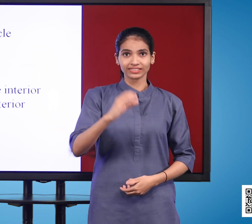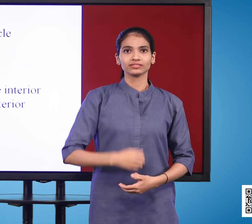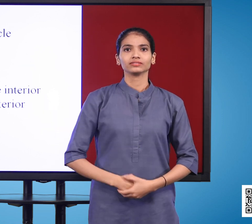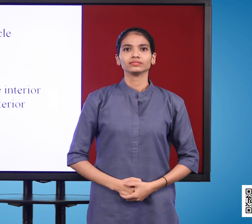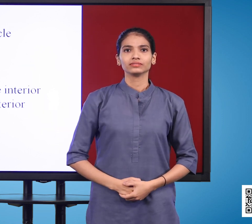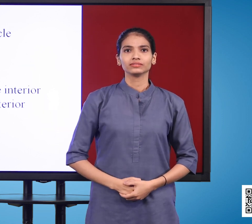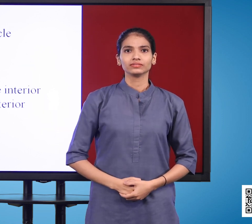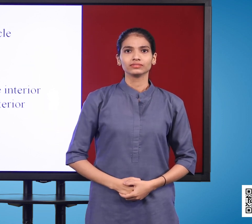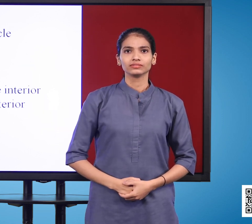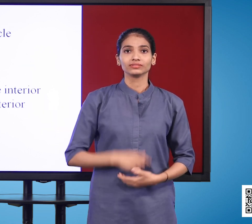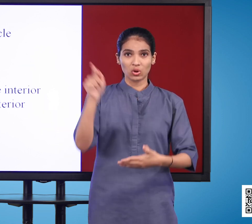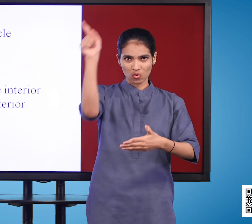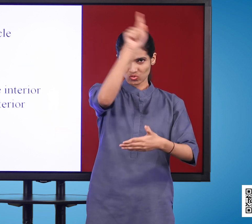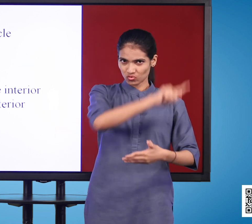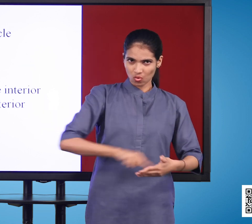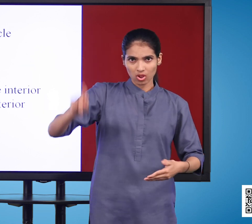C. A diameter.